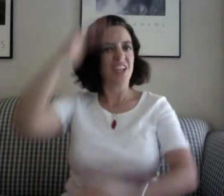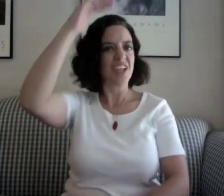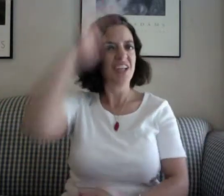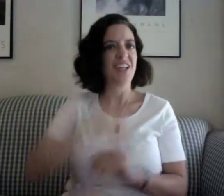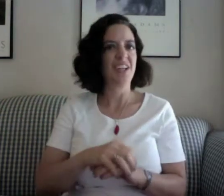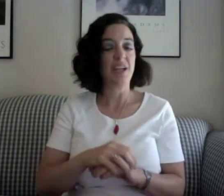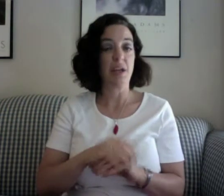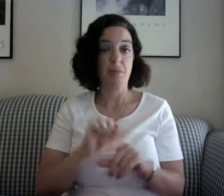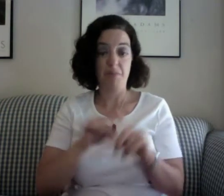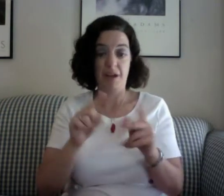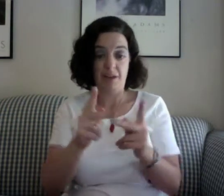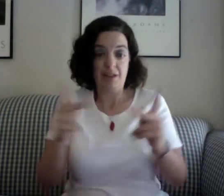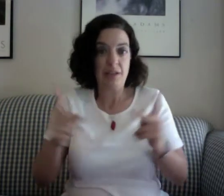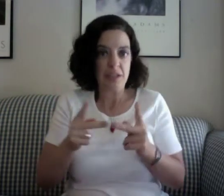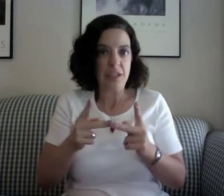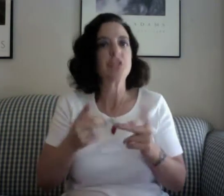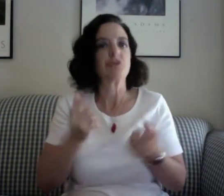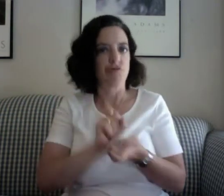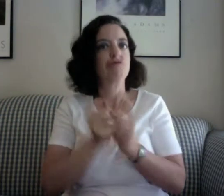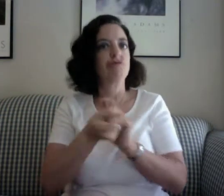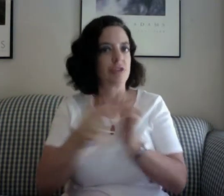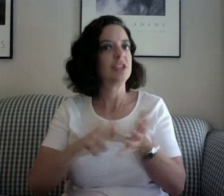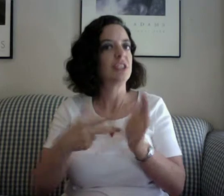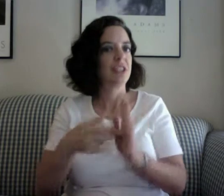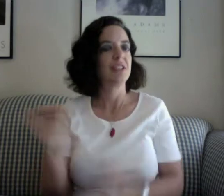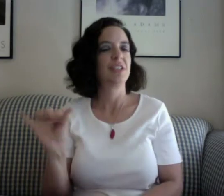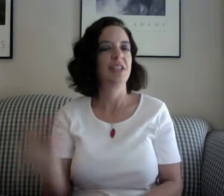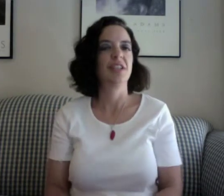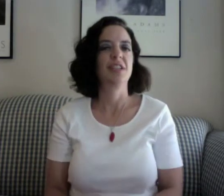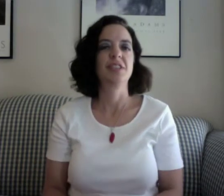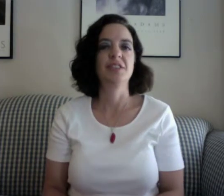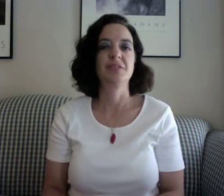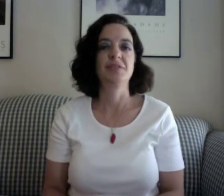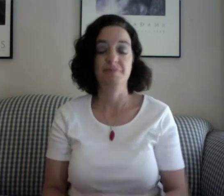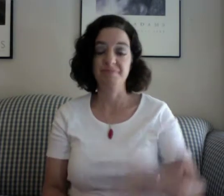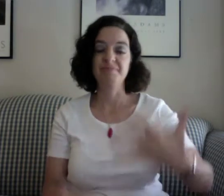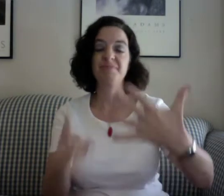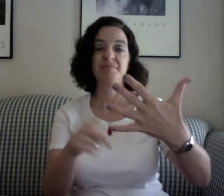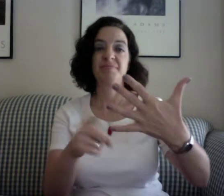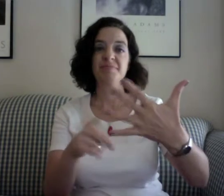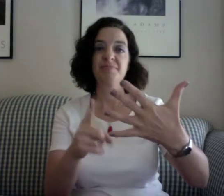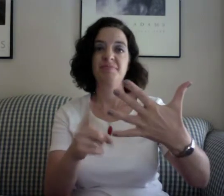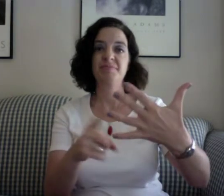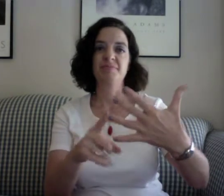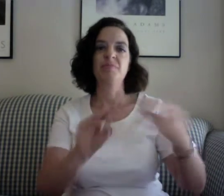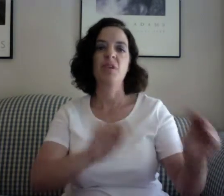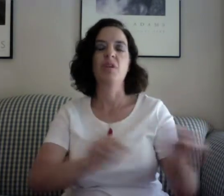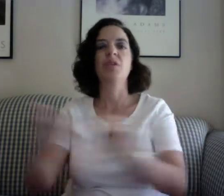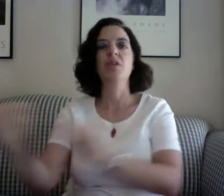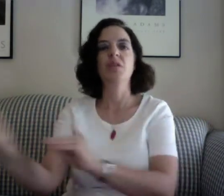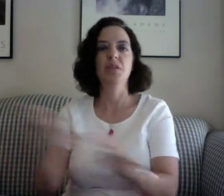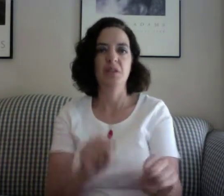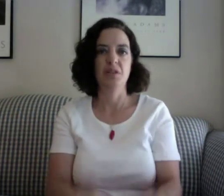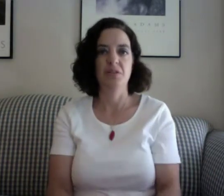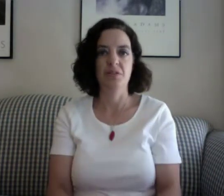They're going to be here next to your body. But the placement can change the meaning as well. The fourth one is movement.